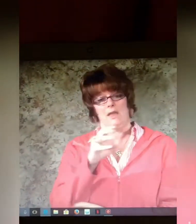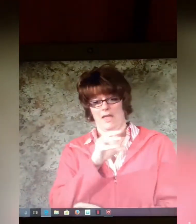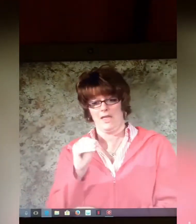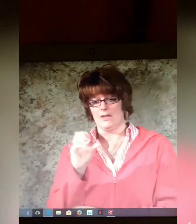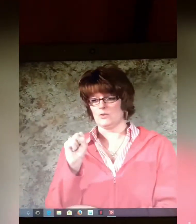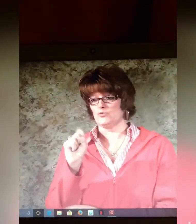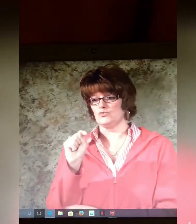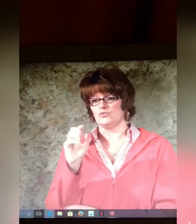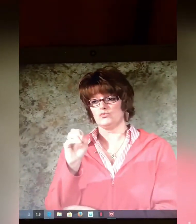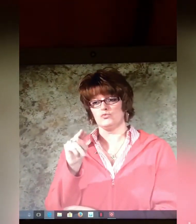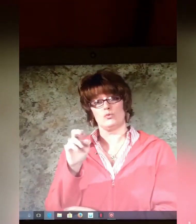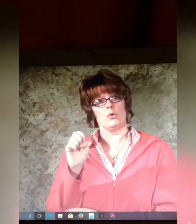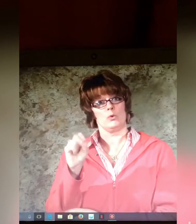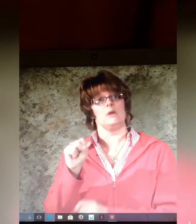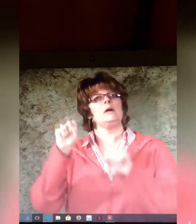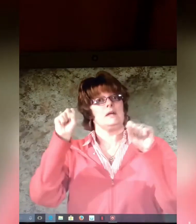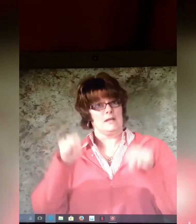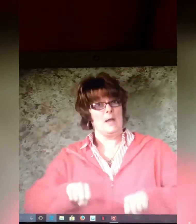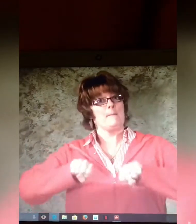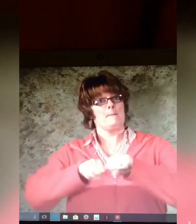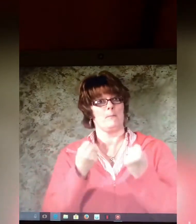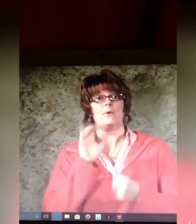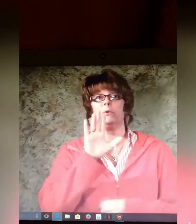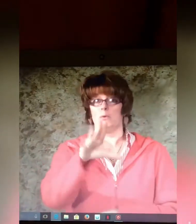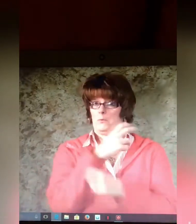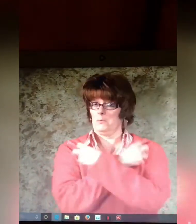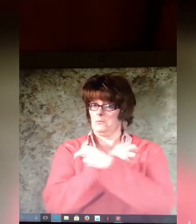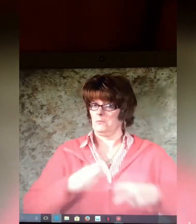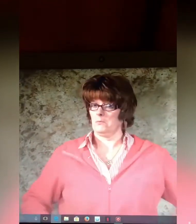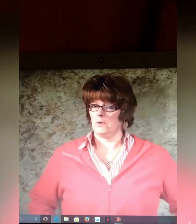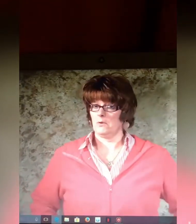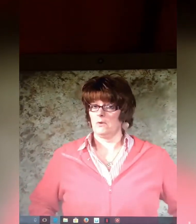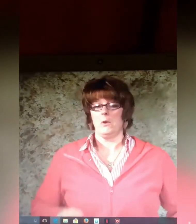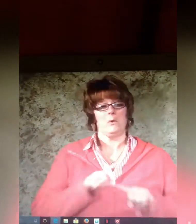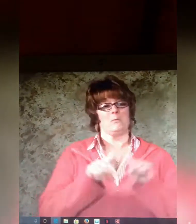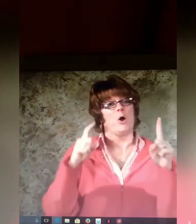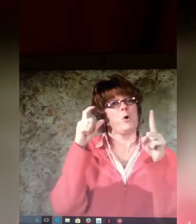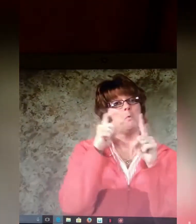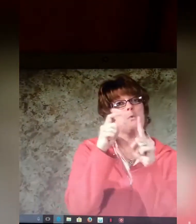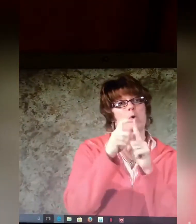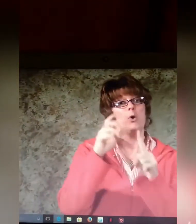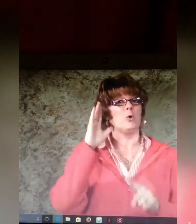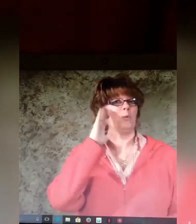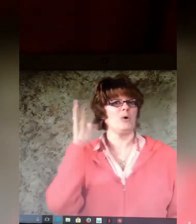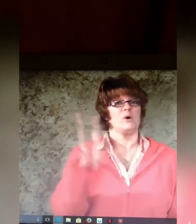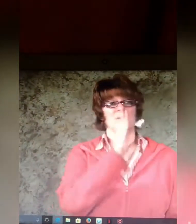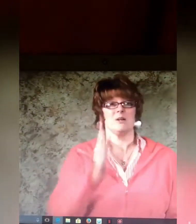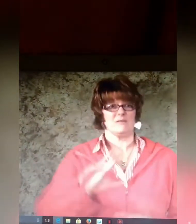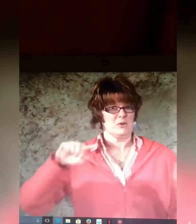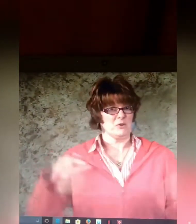says, "Sticks and stones can break your bones, but words will never hurt